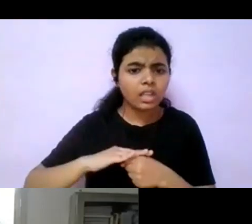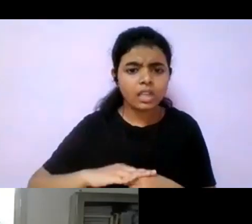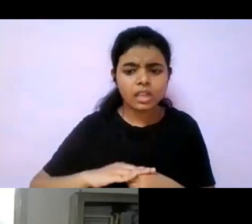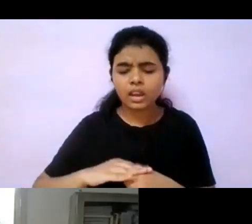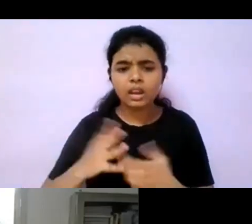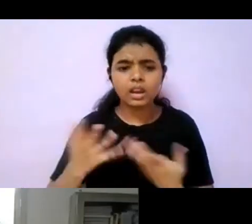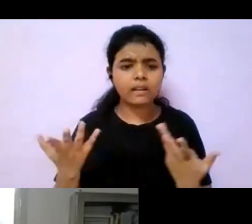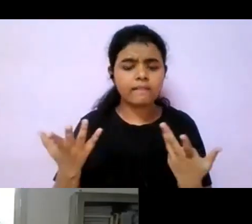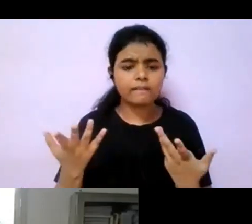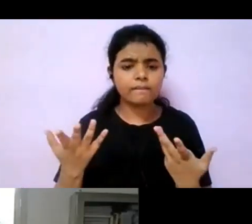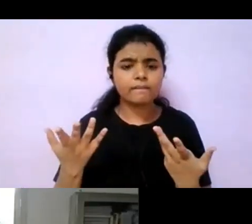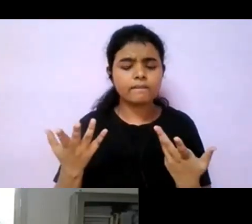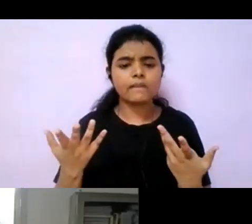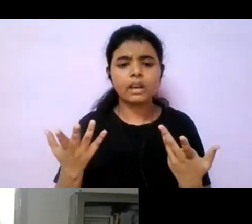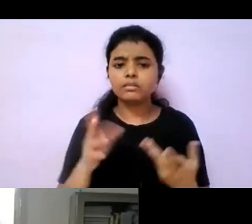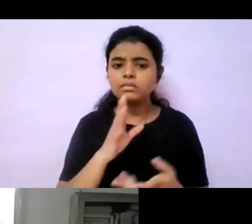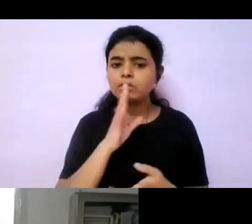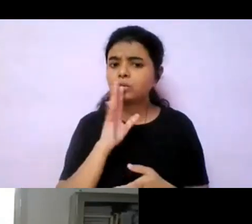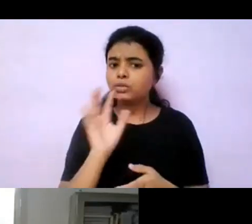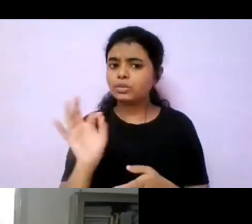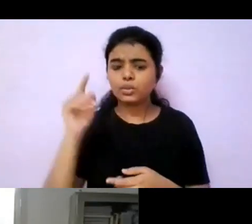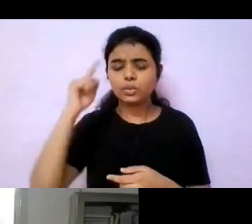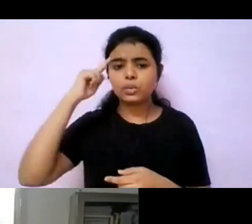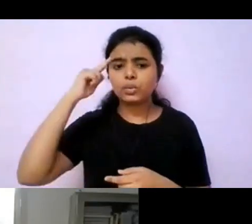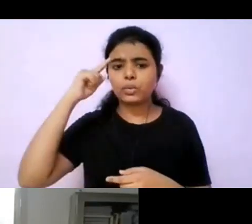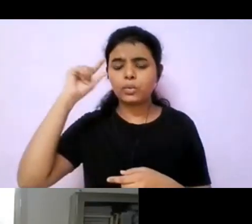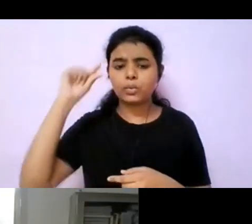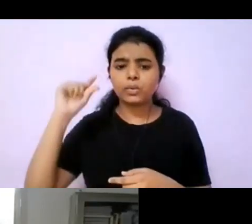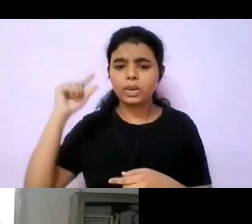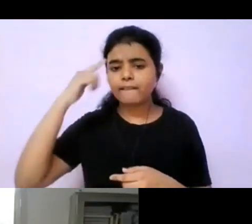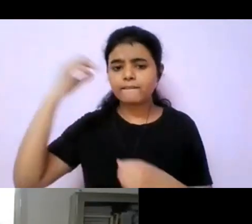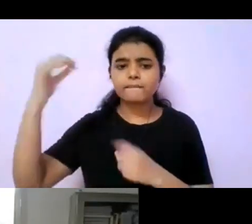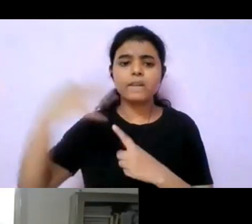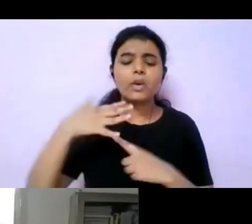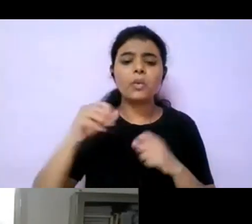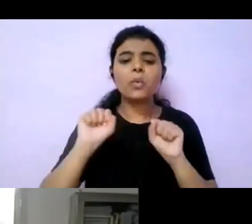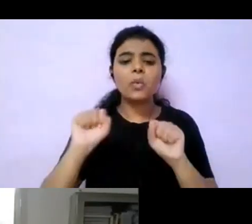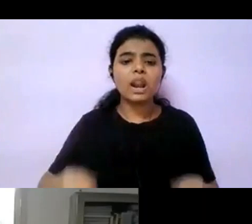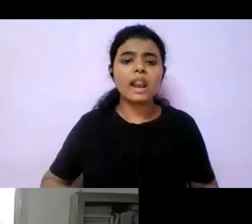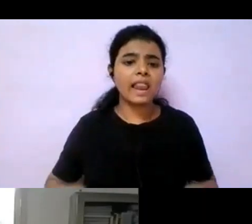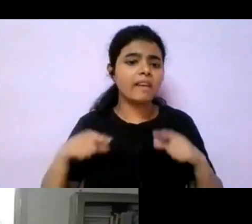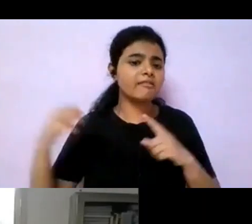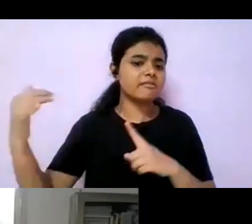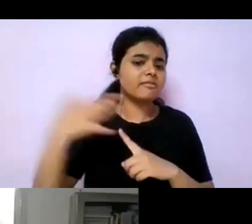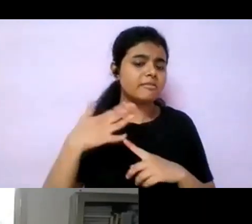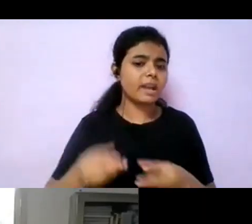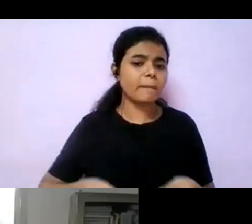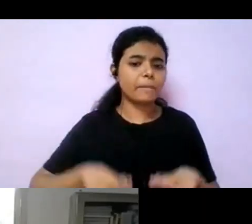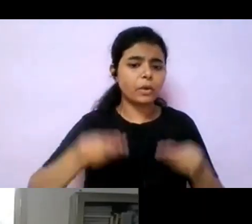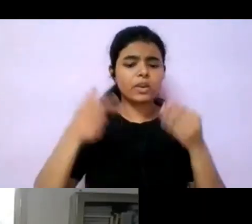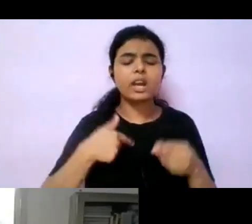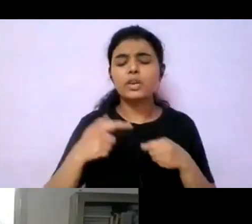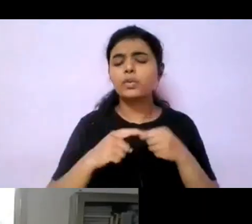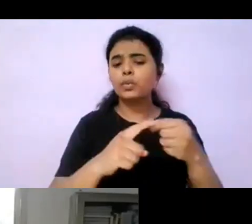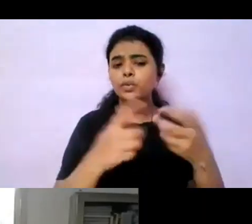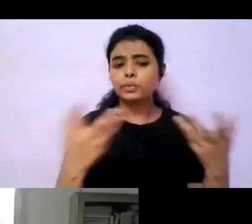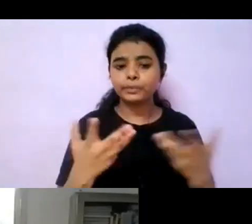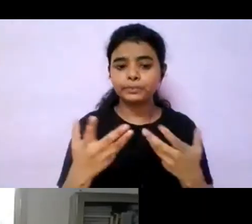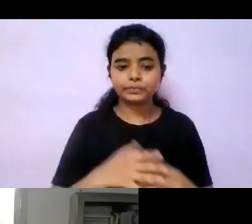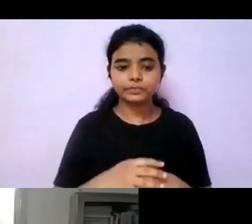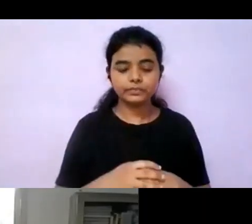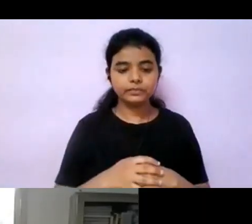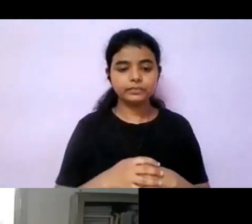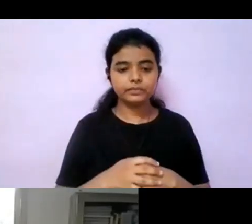also. So, And then her life gets upset. So my question to you is this one, sir,